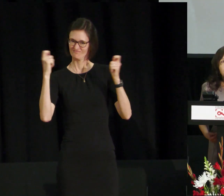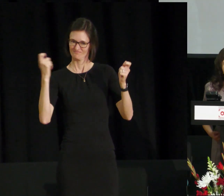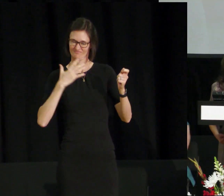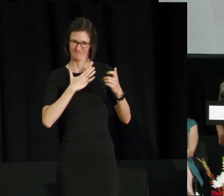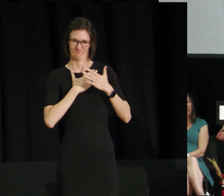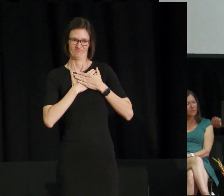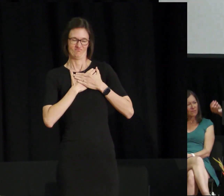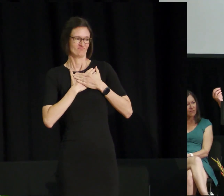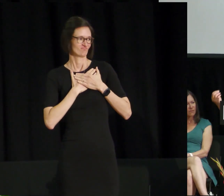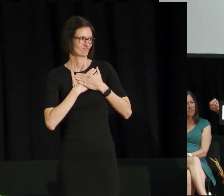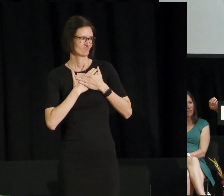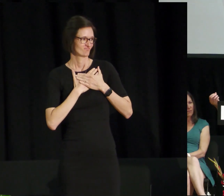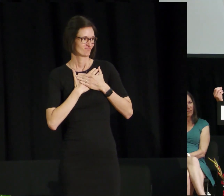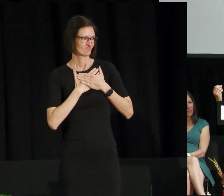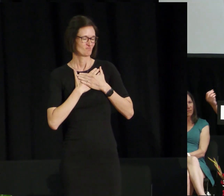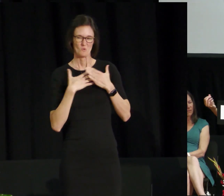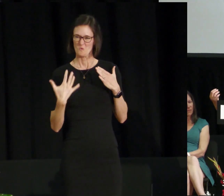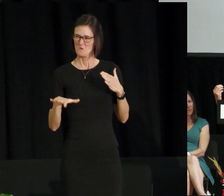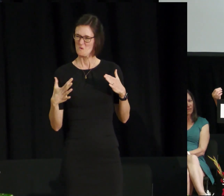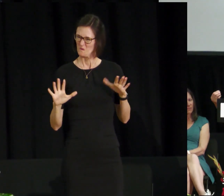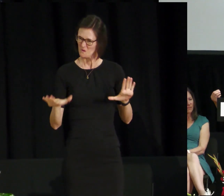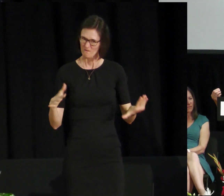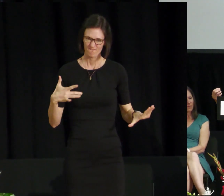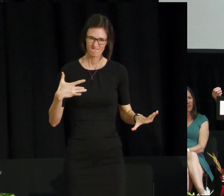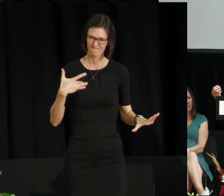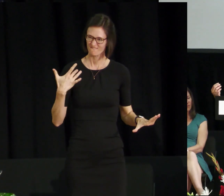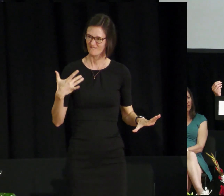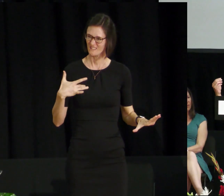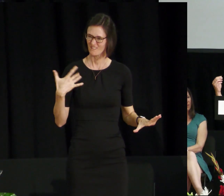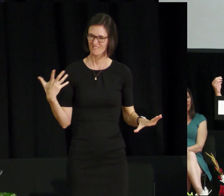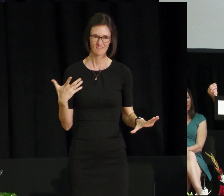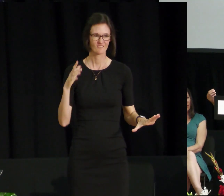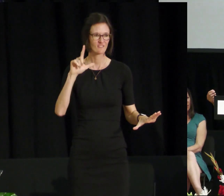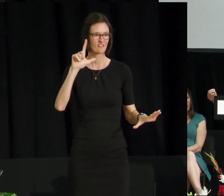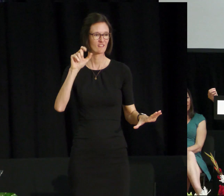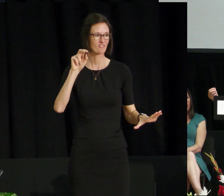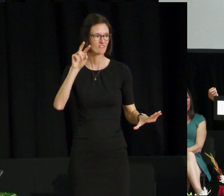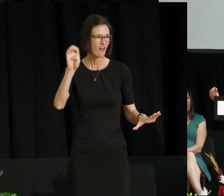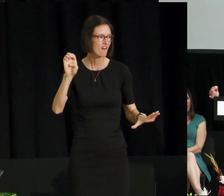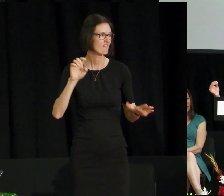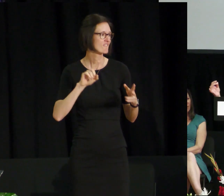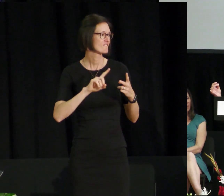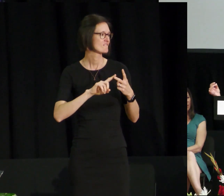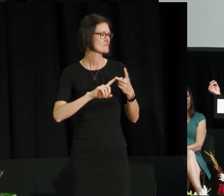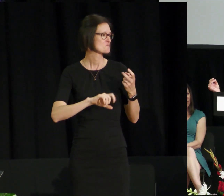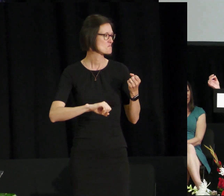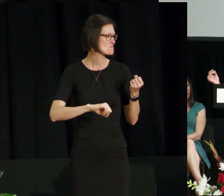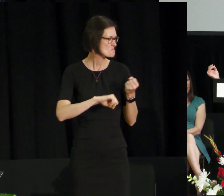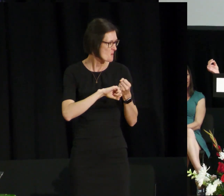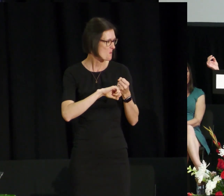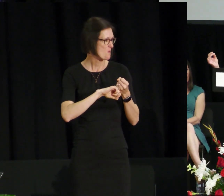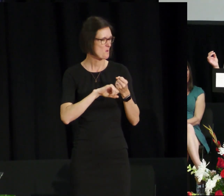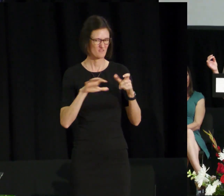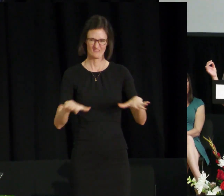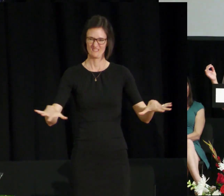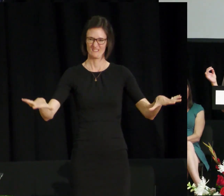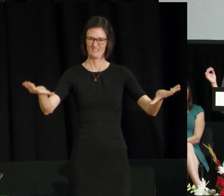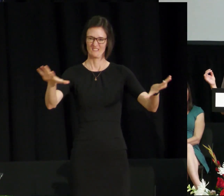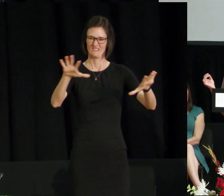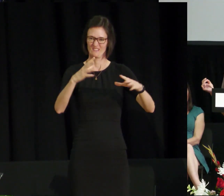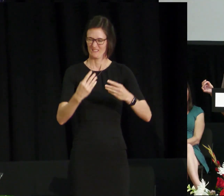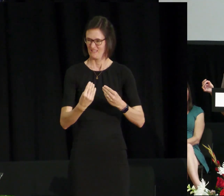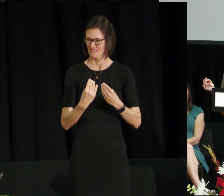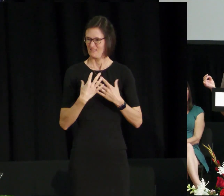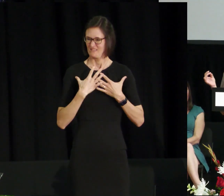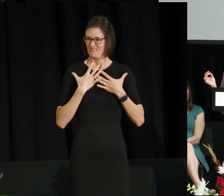can feel it The love and support in this room For